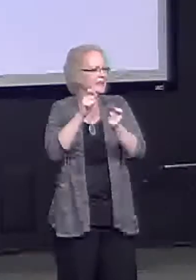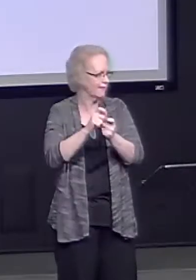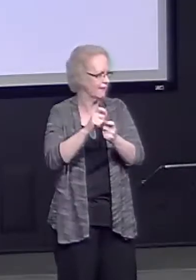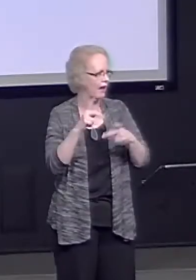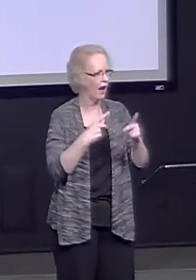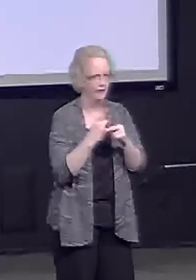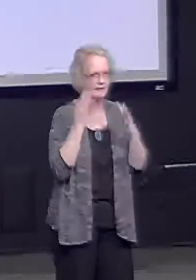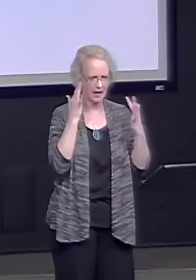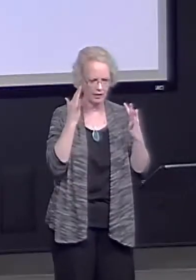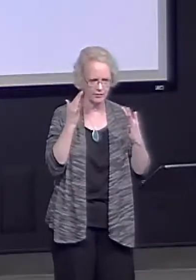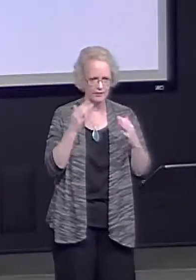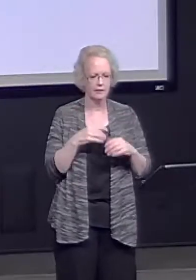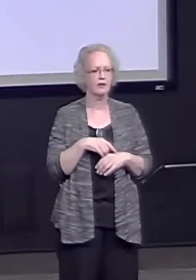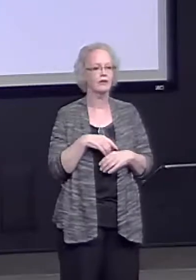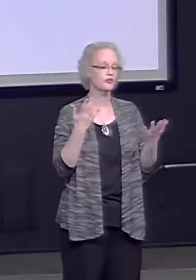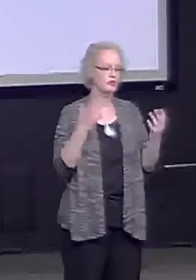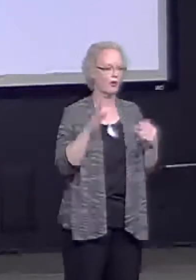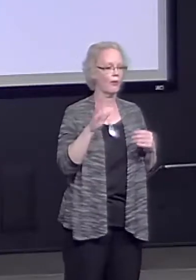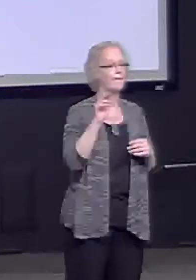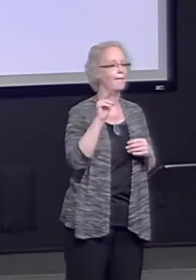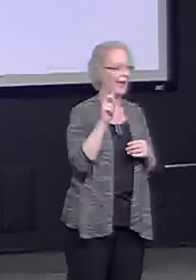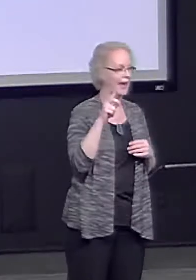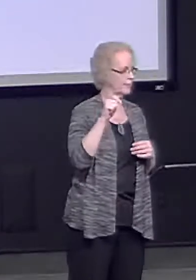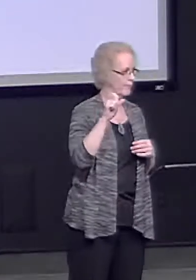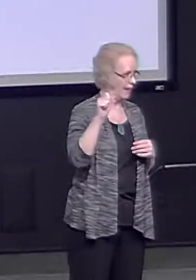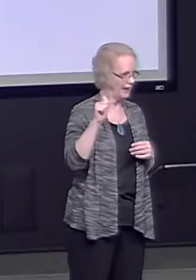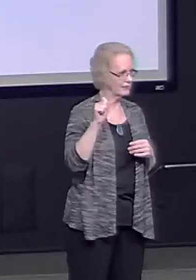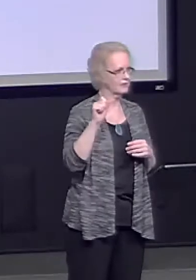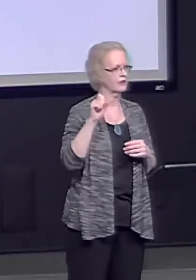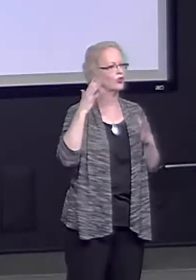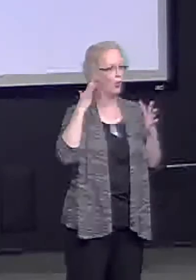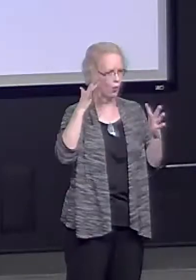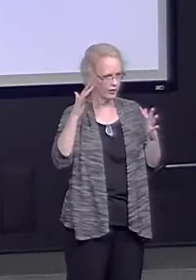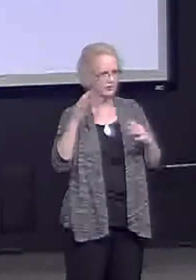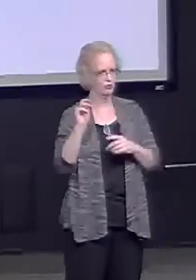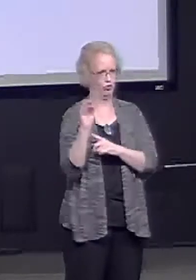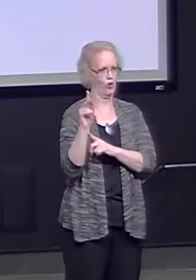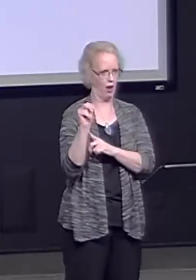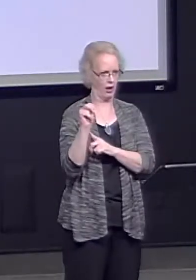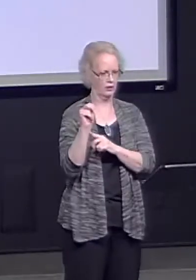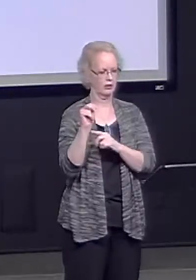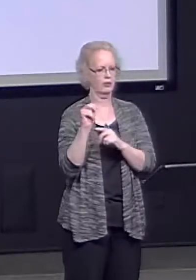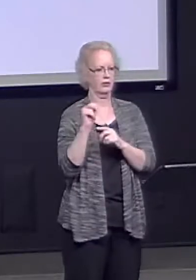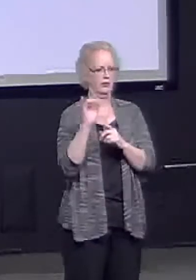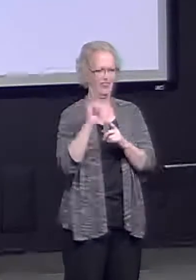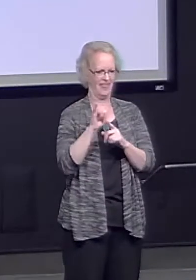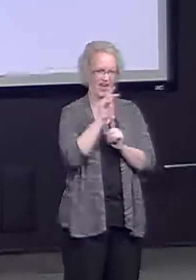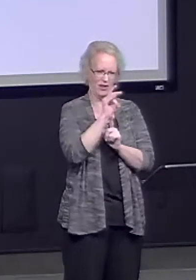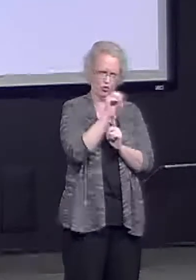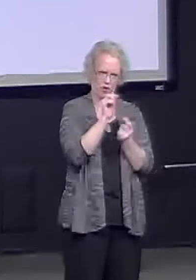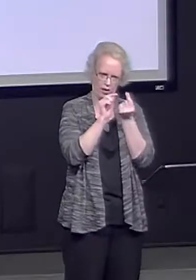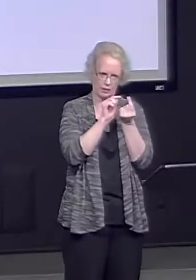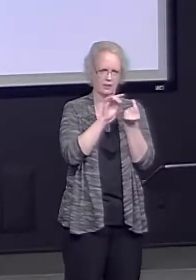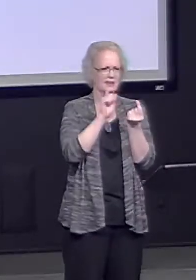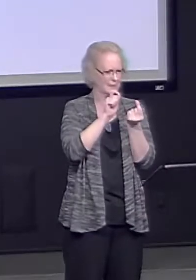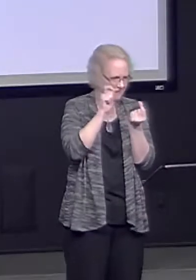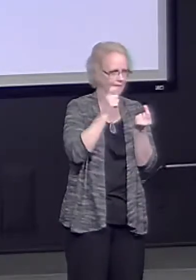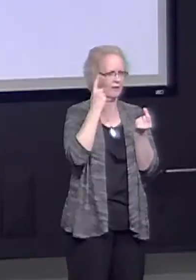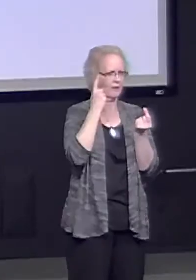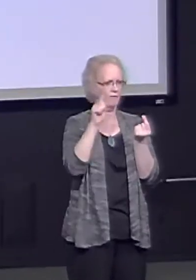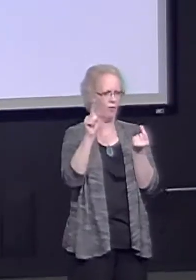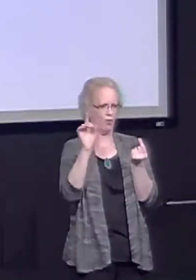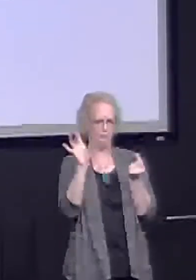have these bandpass noise neurons, as I showed you, which are tuned for specific center frequencies and bandwidth,